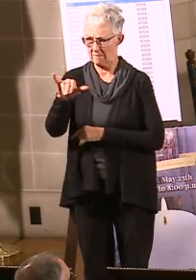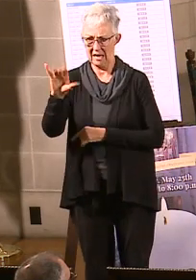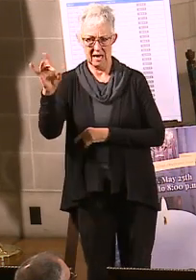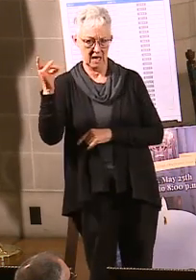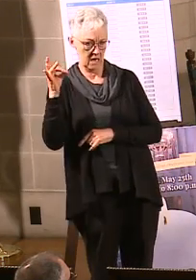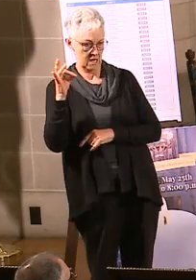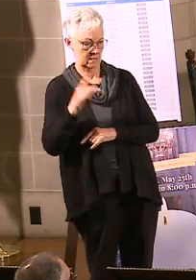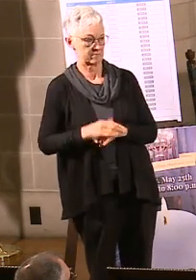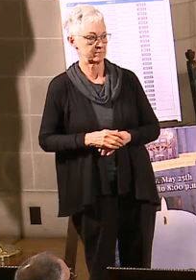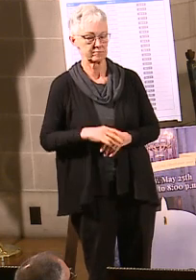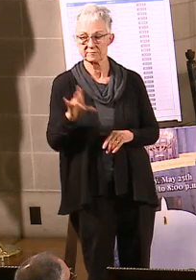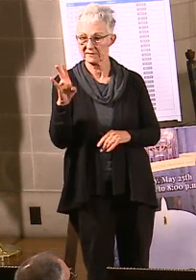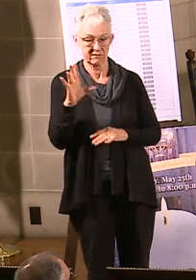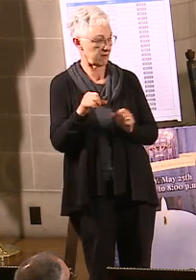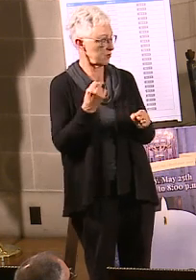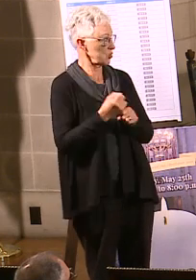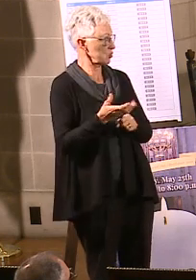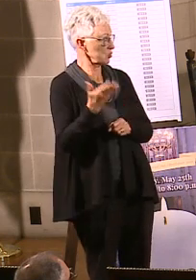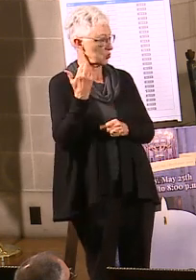75 years ago today,